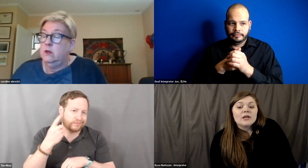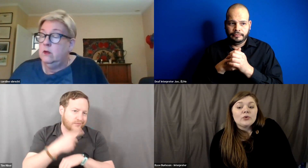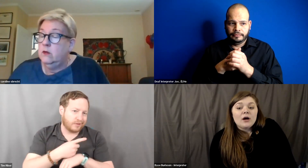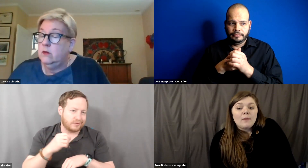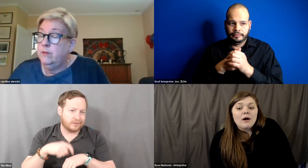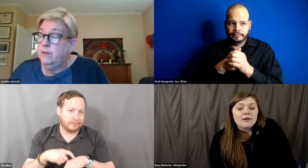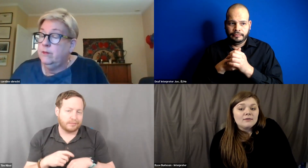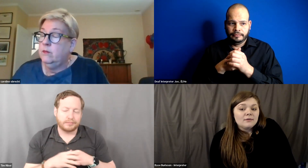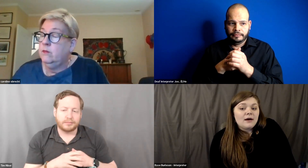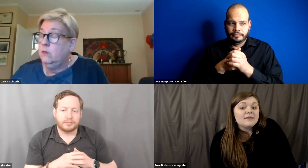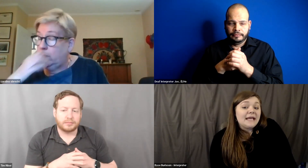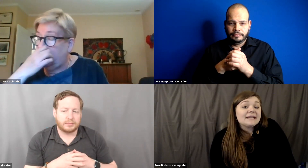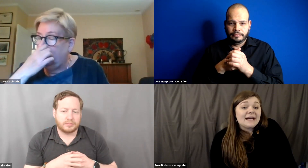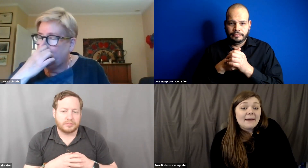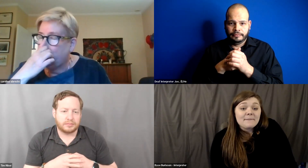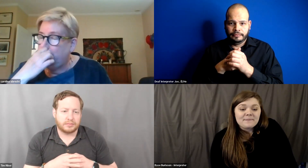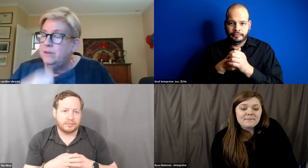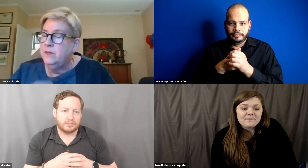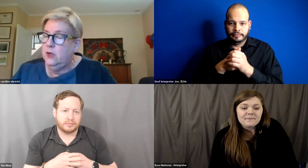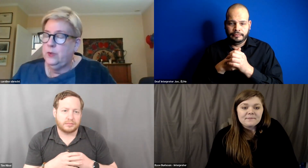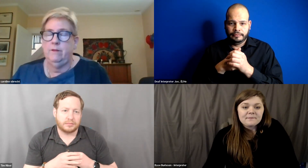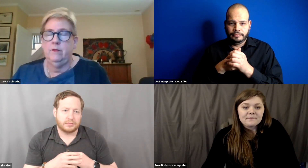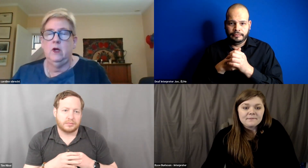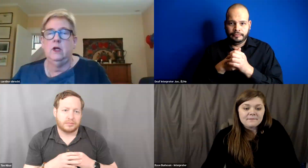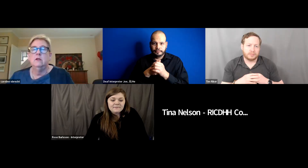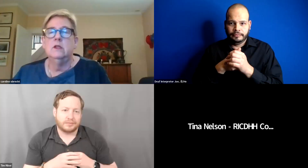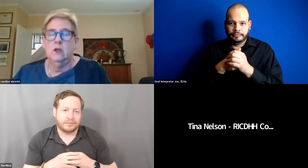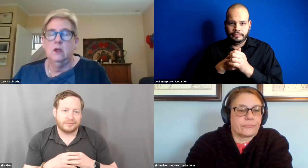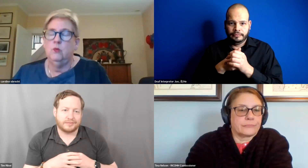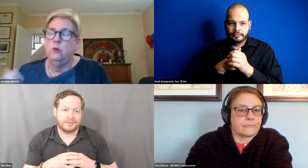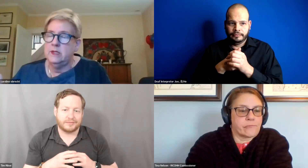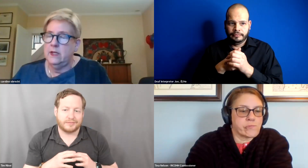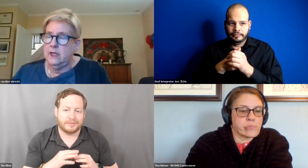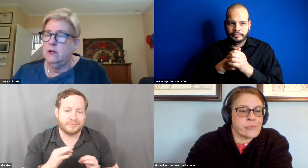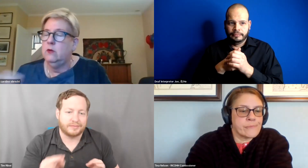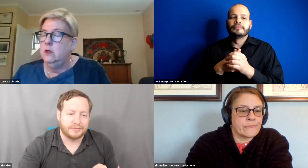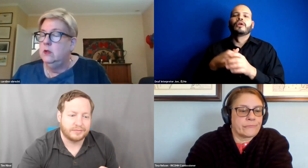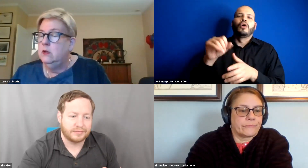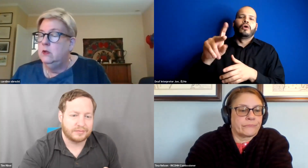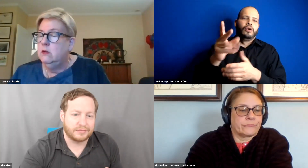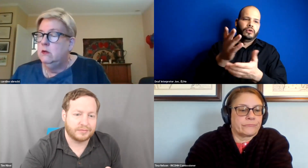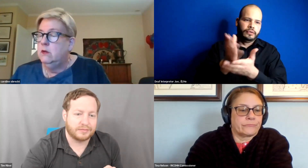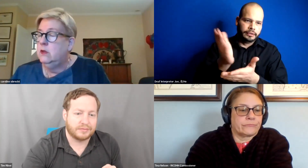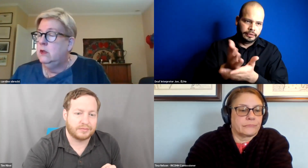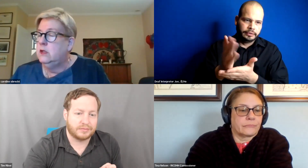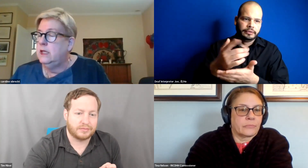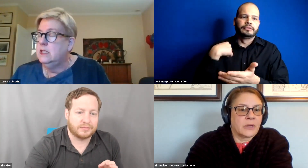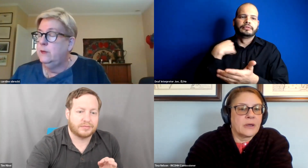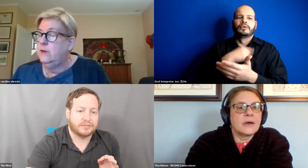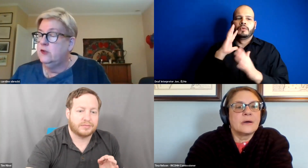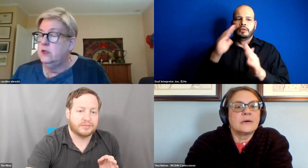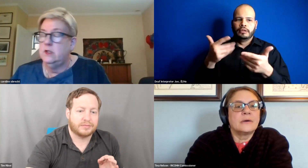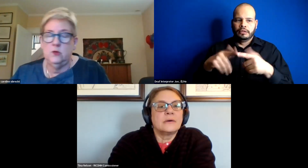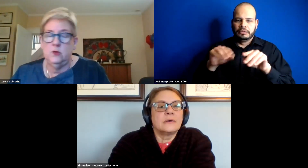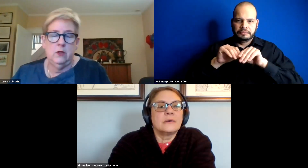and we can agree upon the date and time. All right. So we will be sending out dates